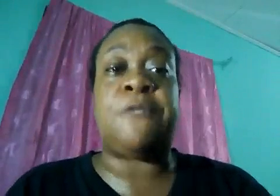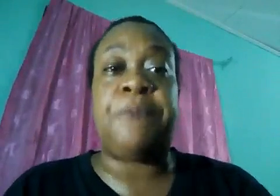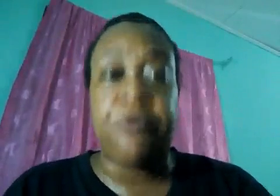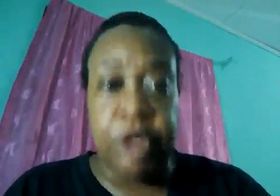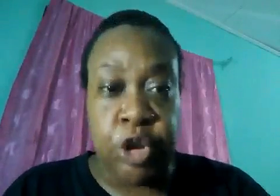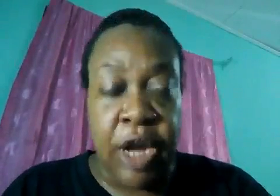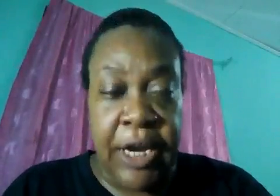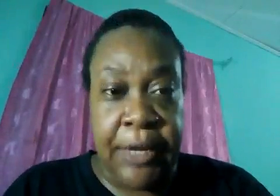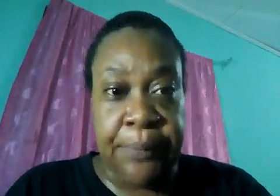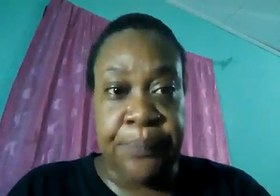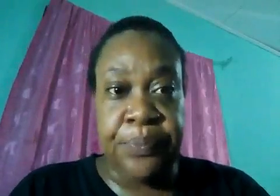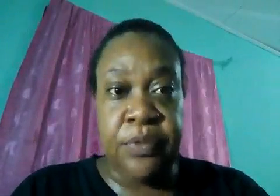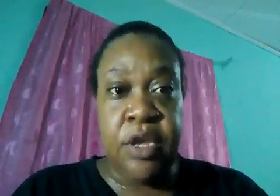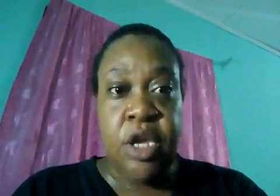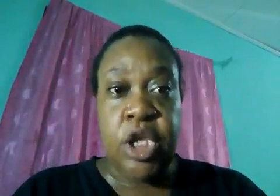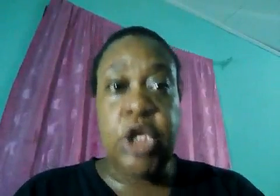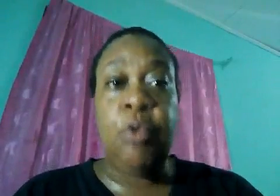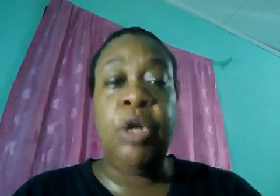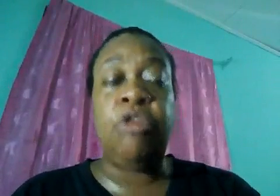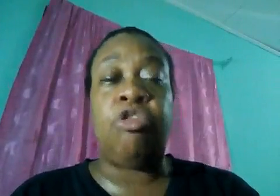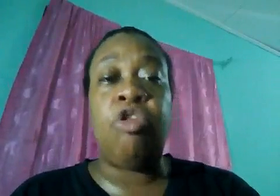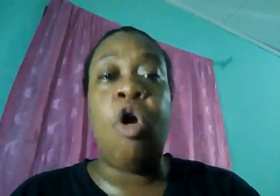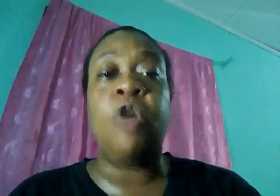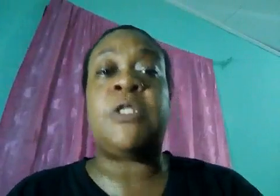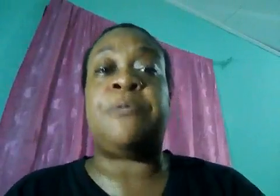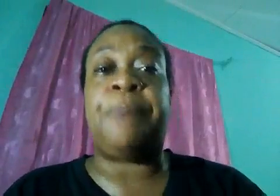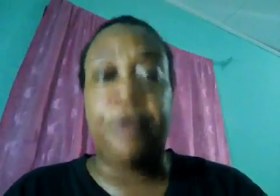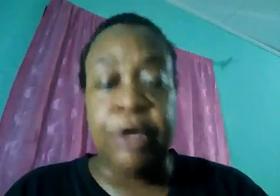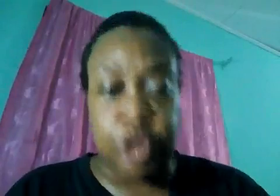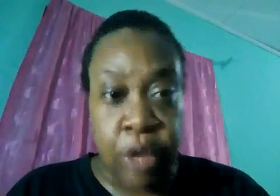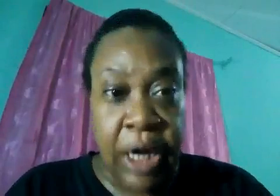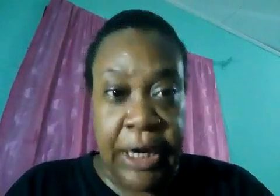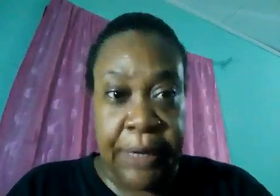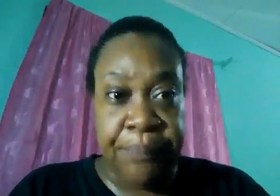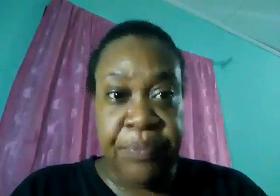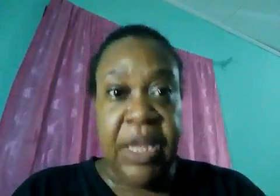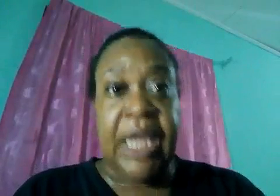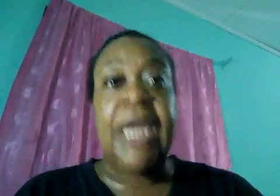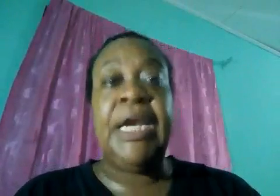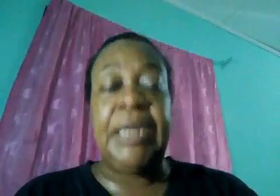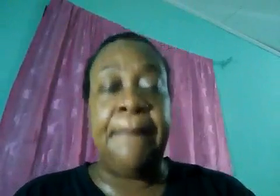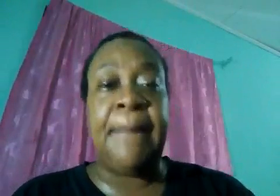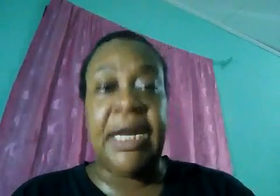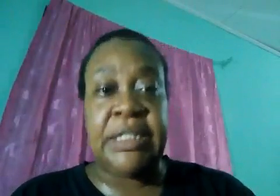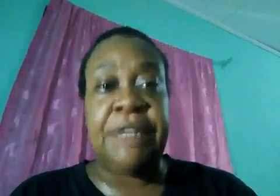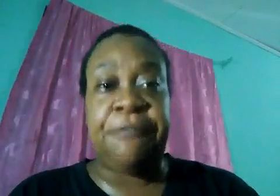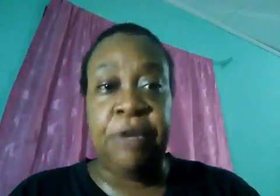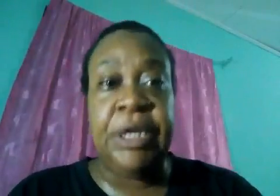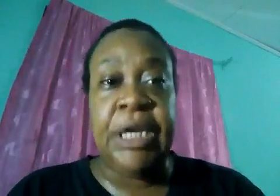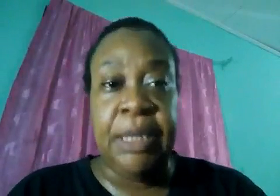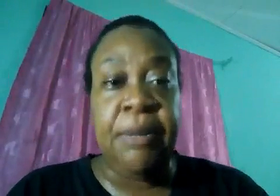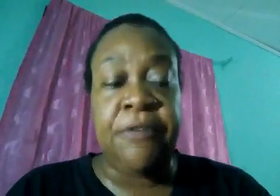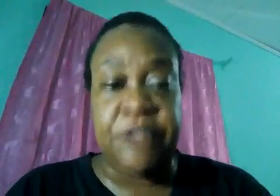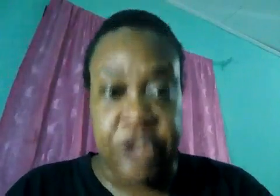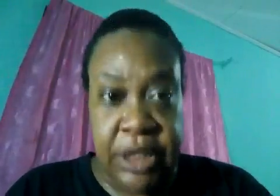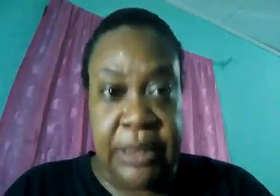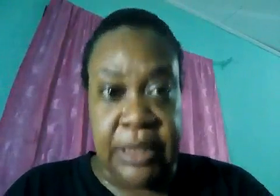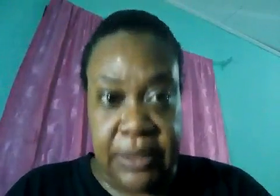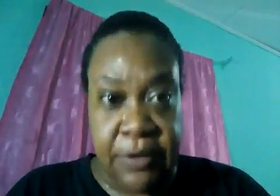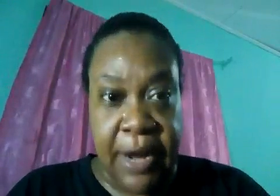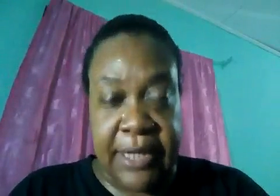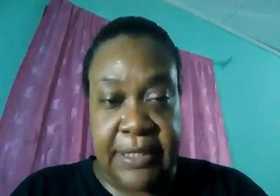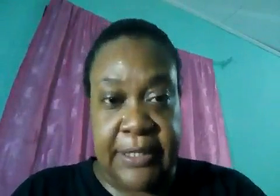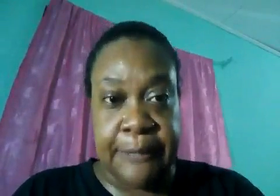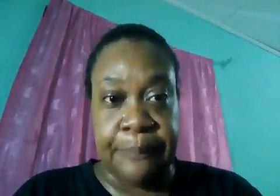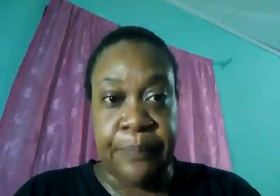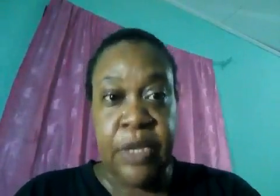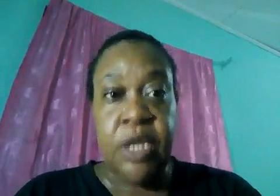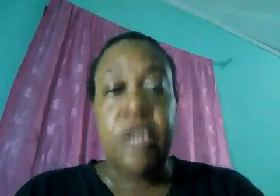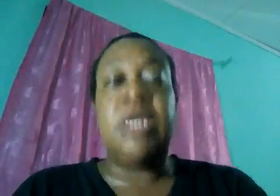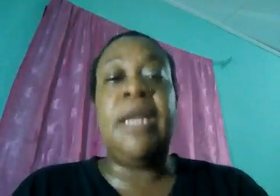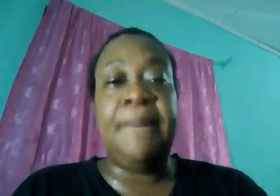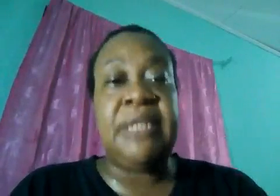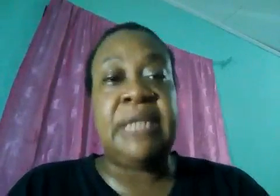spiritually. You will grow spiritually in the mightiful name of Jesus Christ. Let me tell you